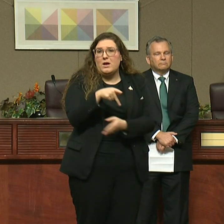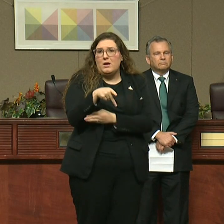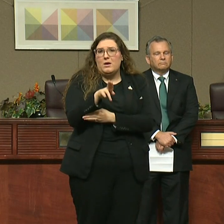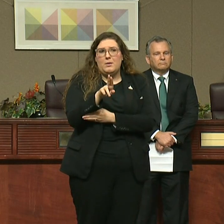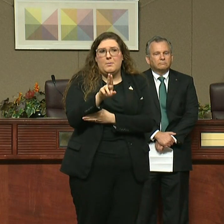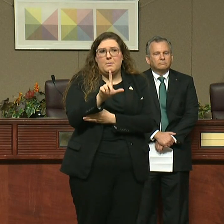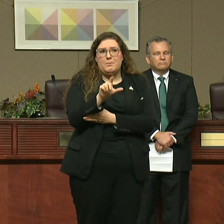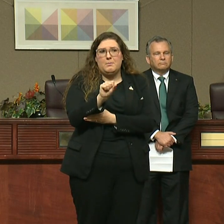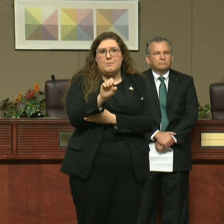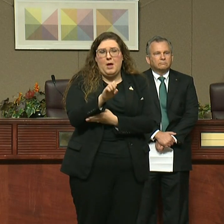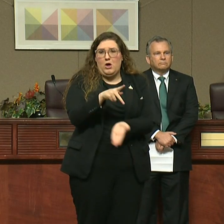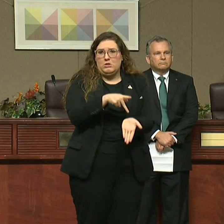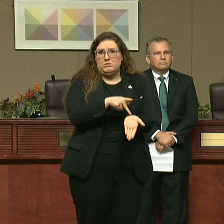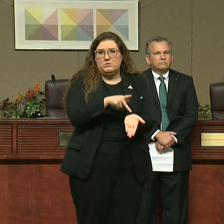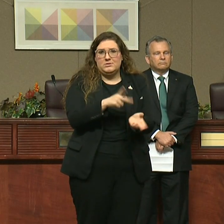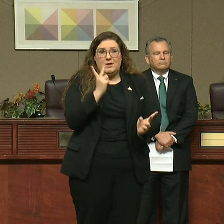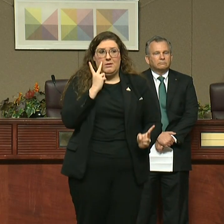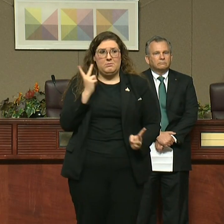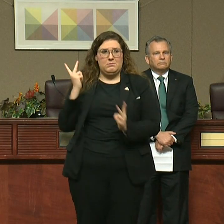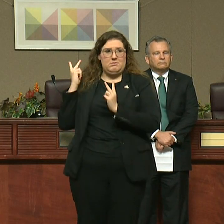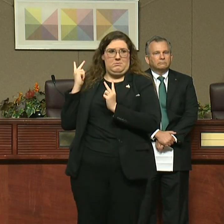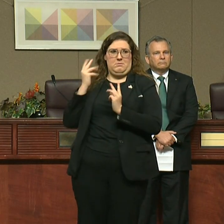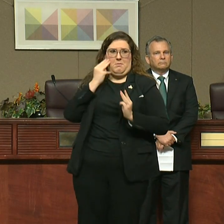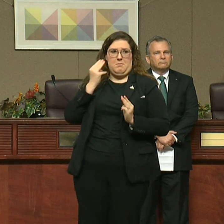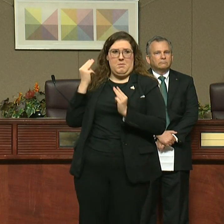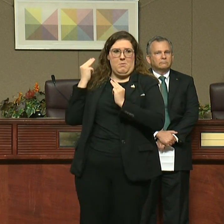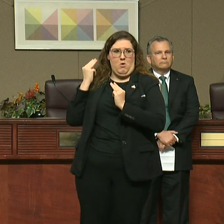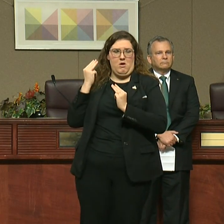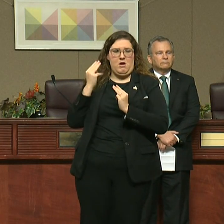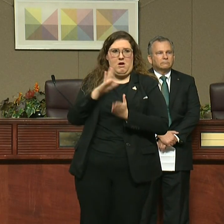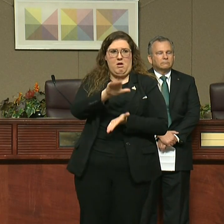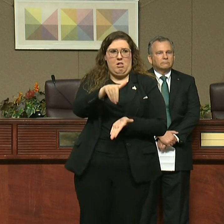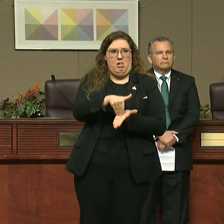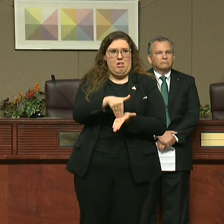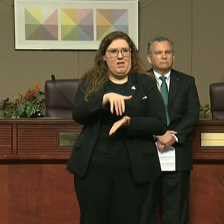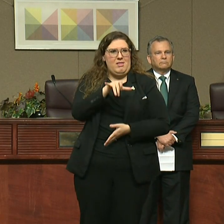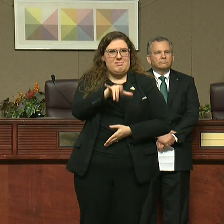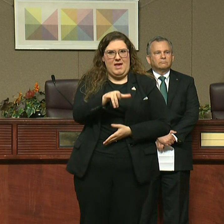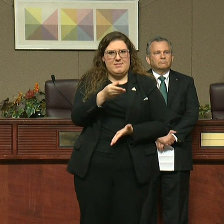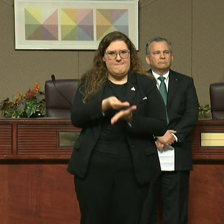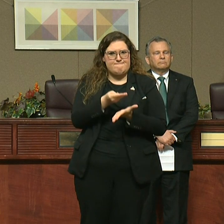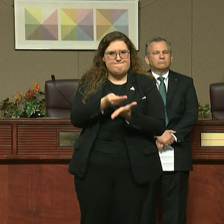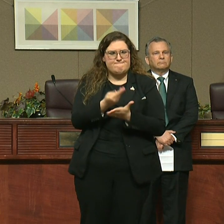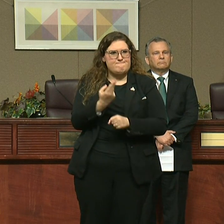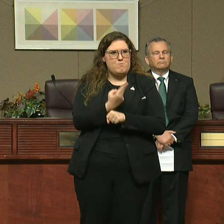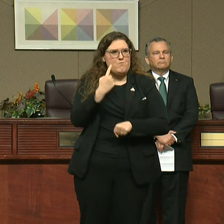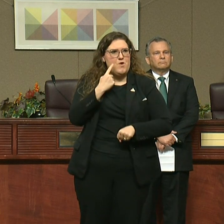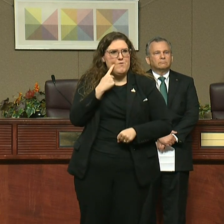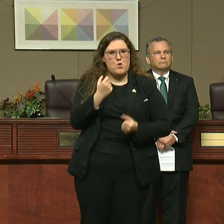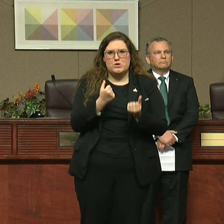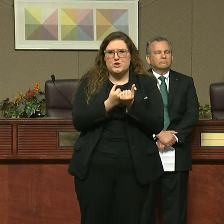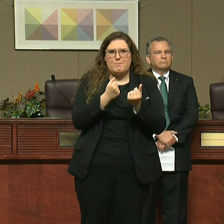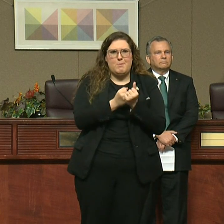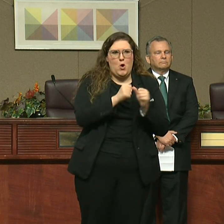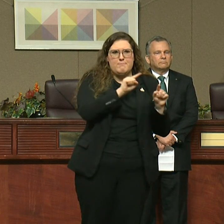Memorial Site and other things. So this is how we have used those dollars to improve